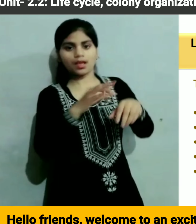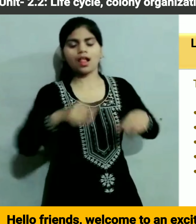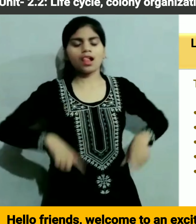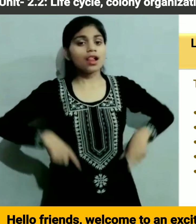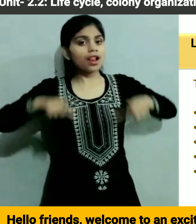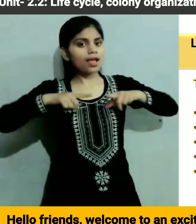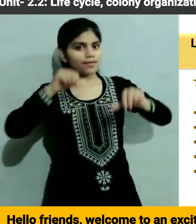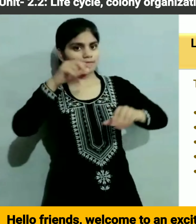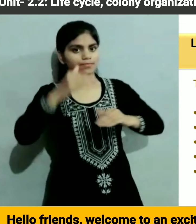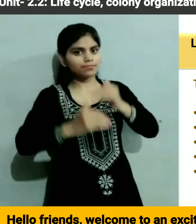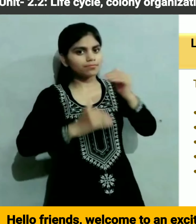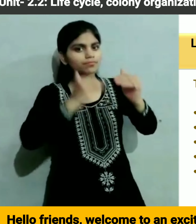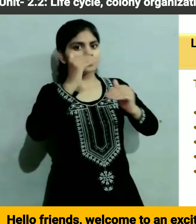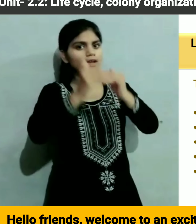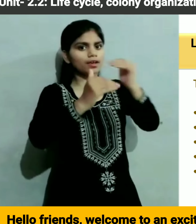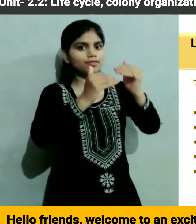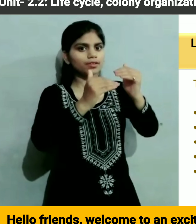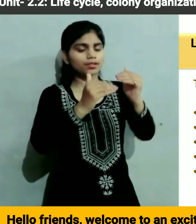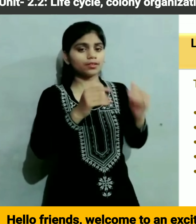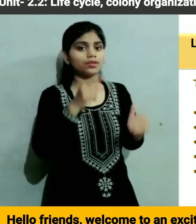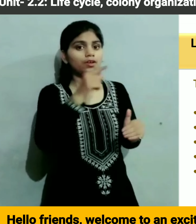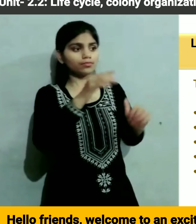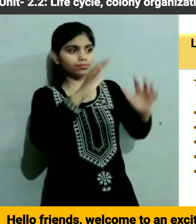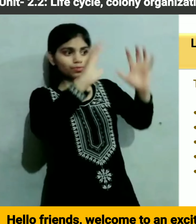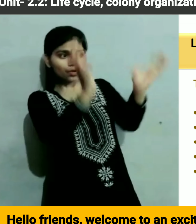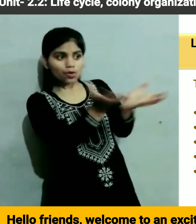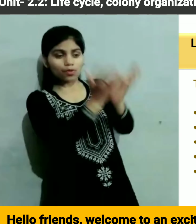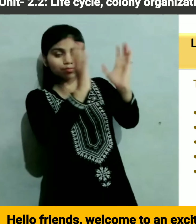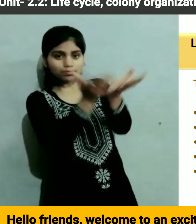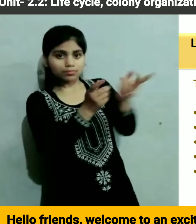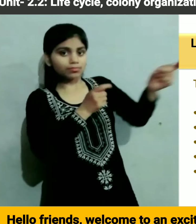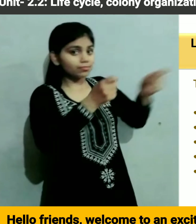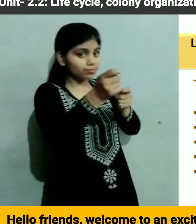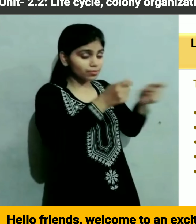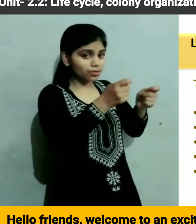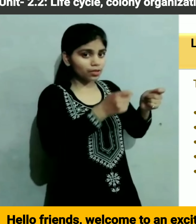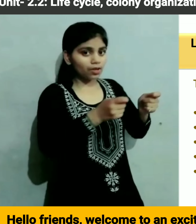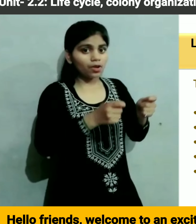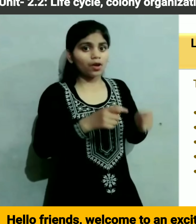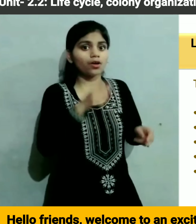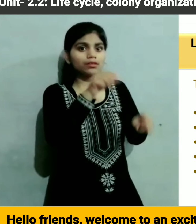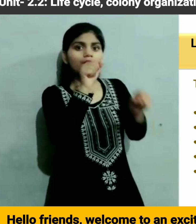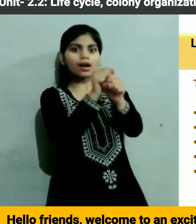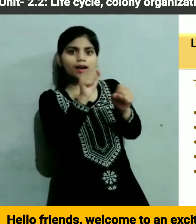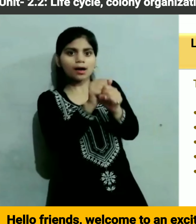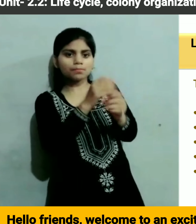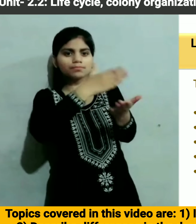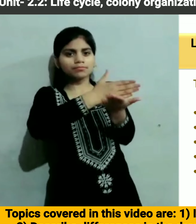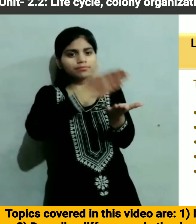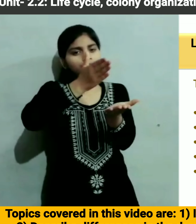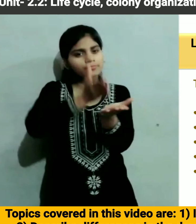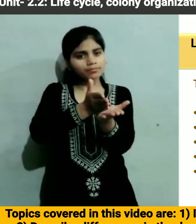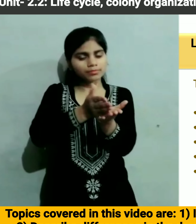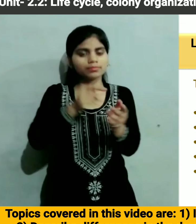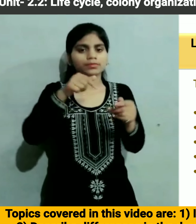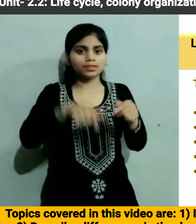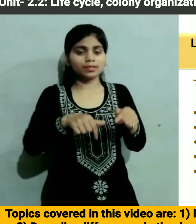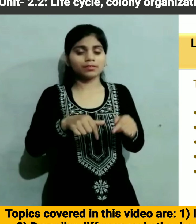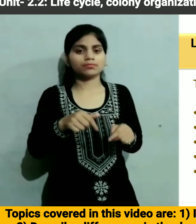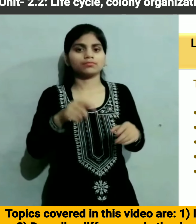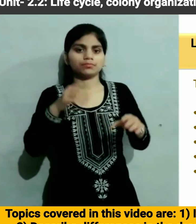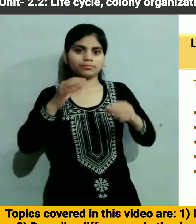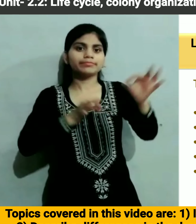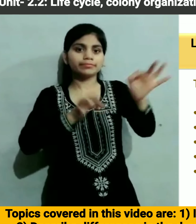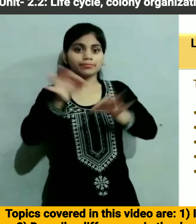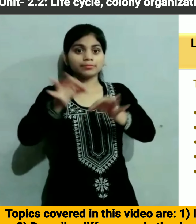organization and division of labor in honeybees. Topics covered in this